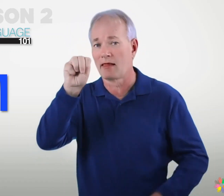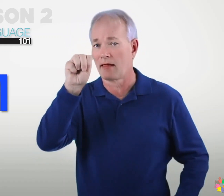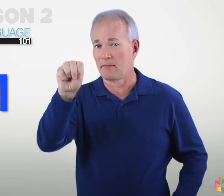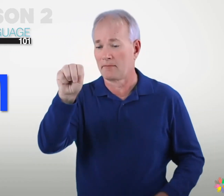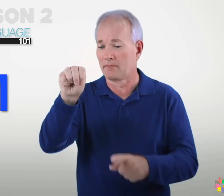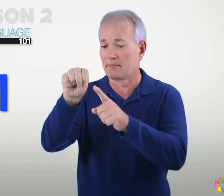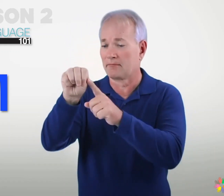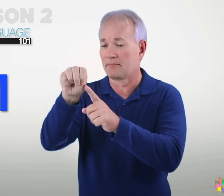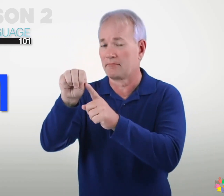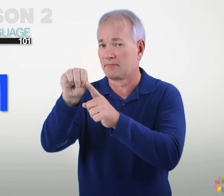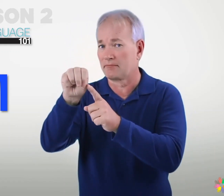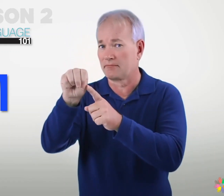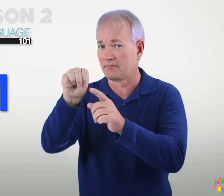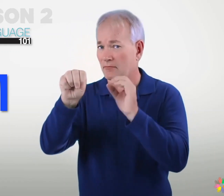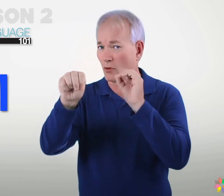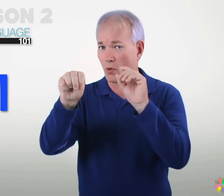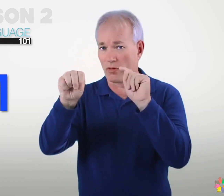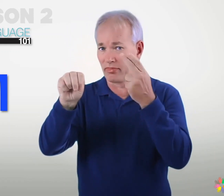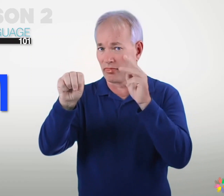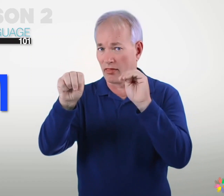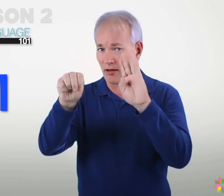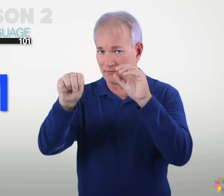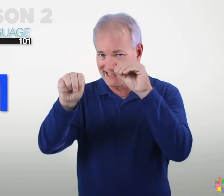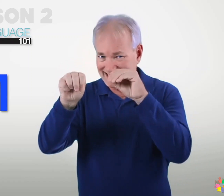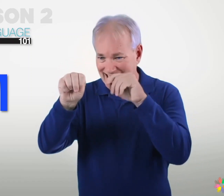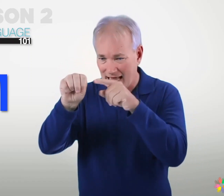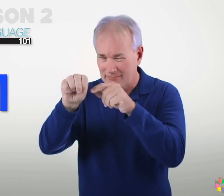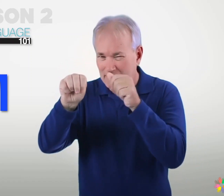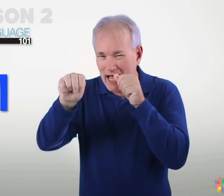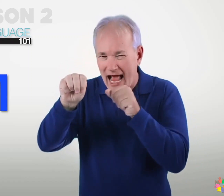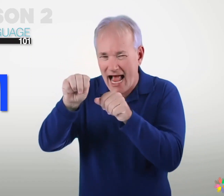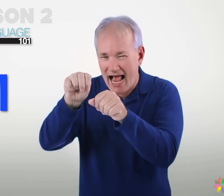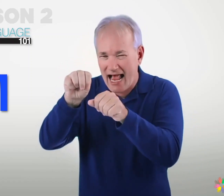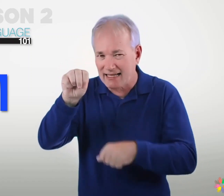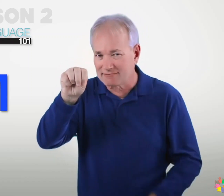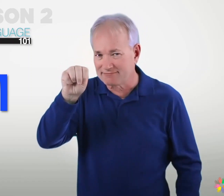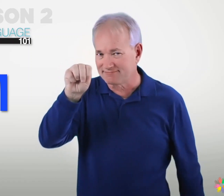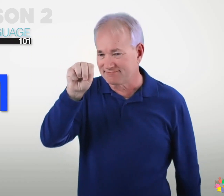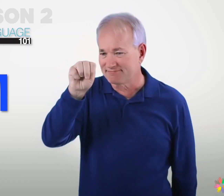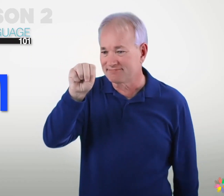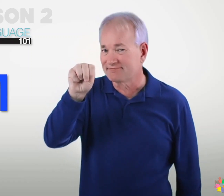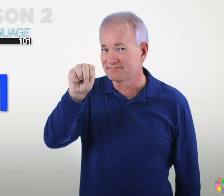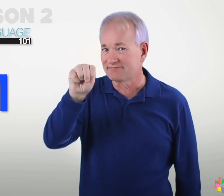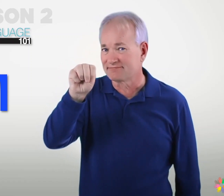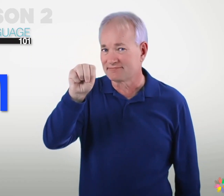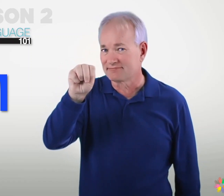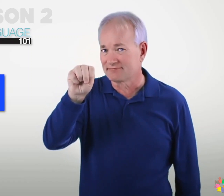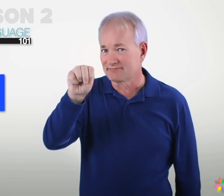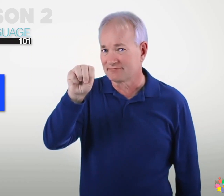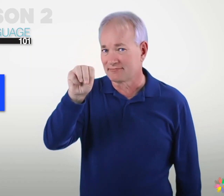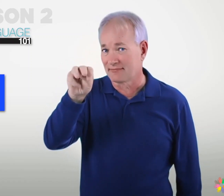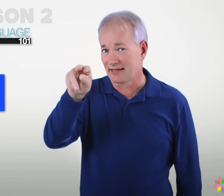Notice your thumb is under the 3 fingers. So the thumb is hidden. It's hiding in there.